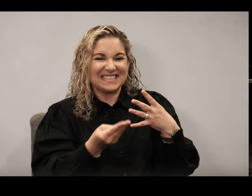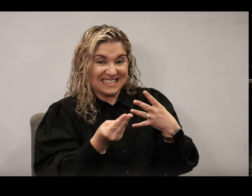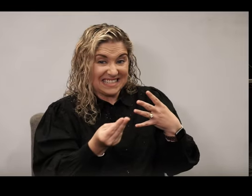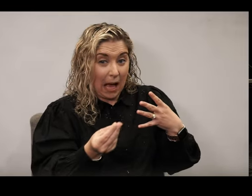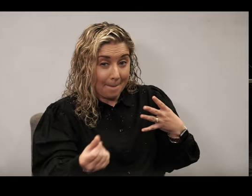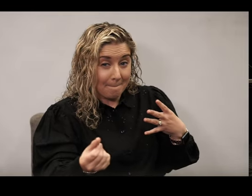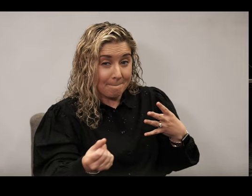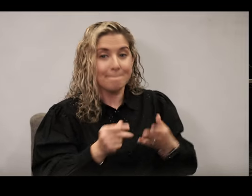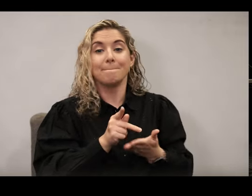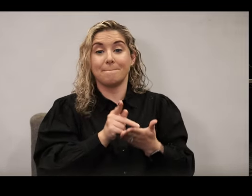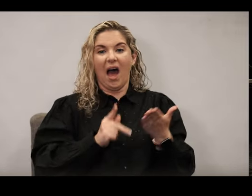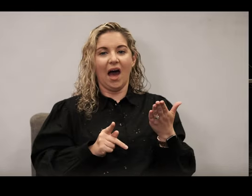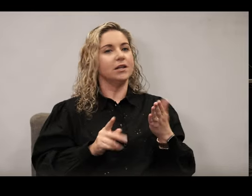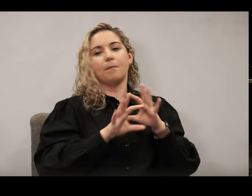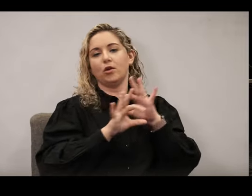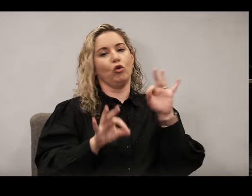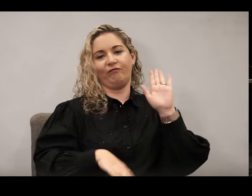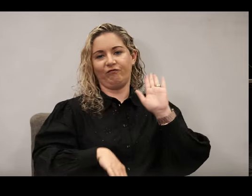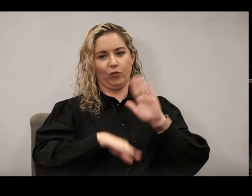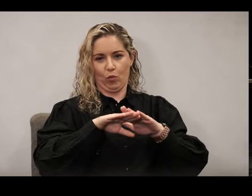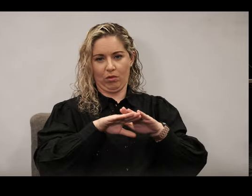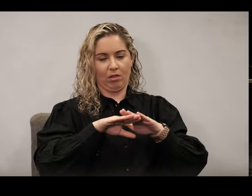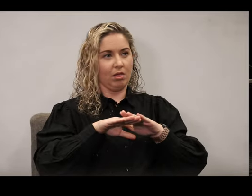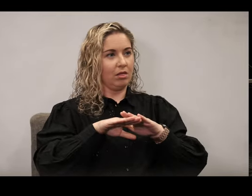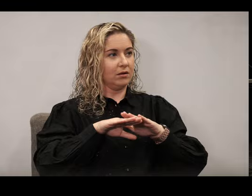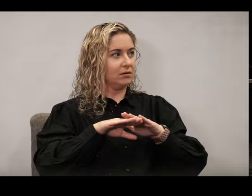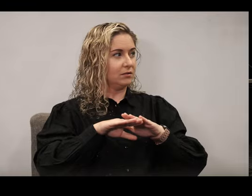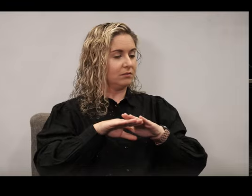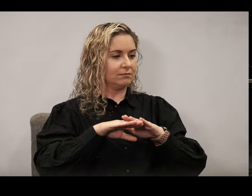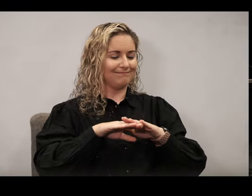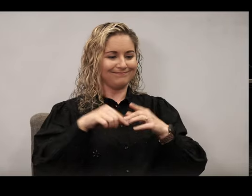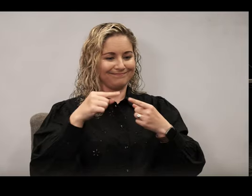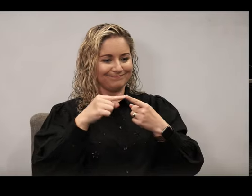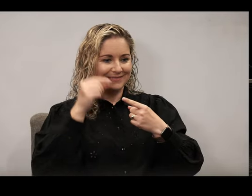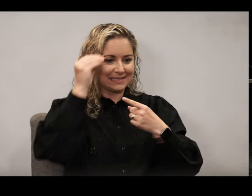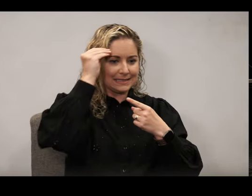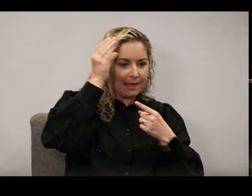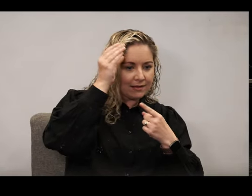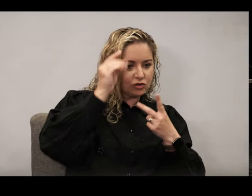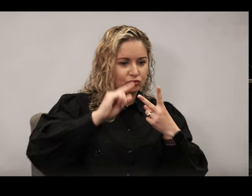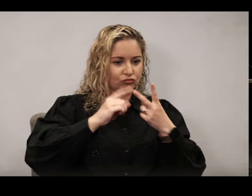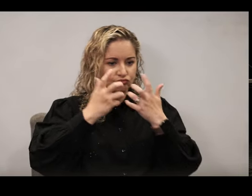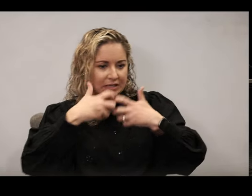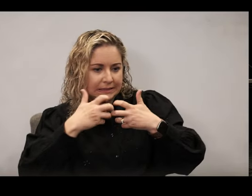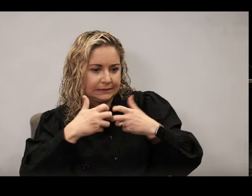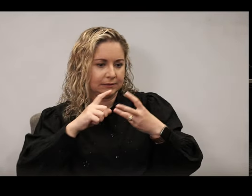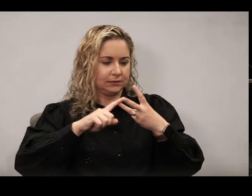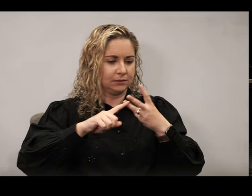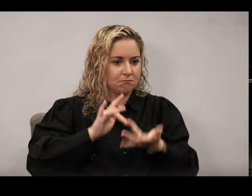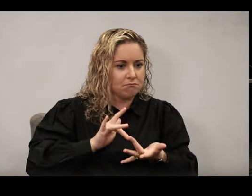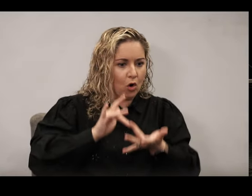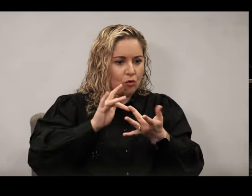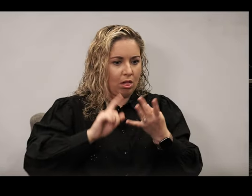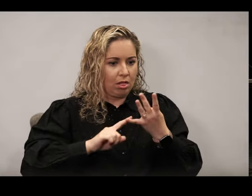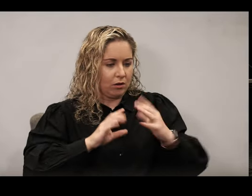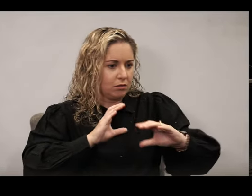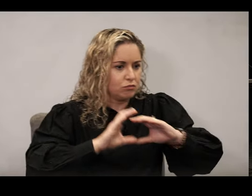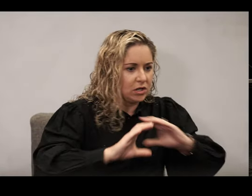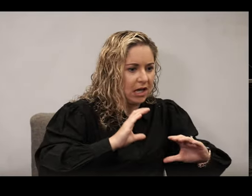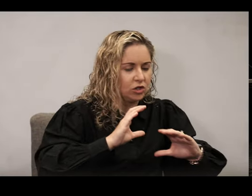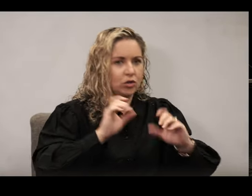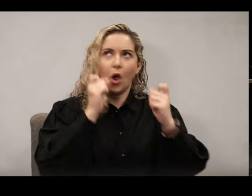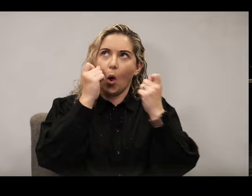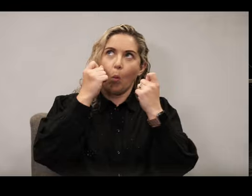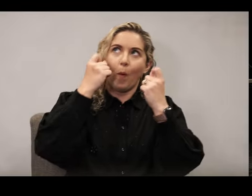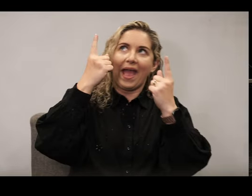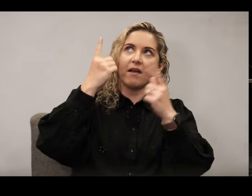God. Part, but not heart. These things, intelligence, reason, morality, conscience, communication, awareness of the